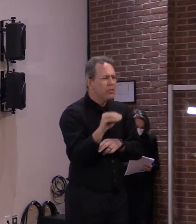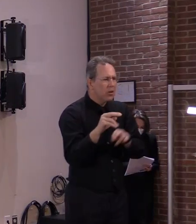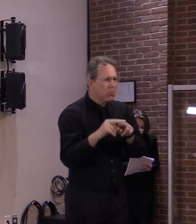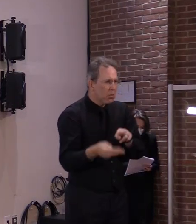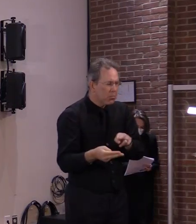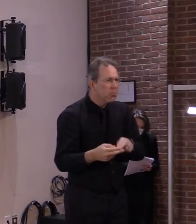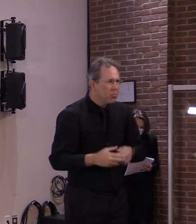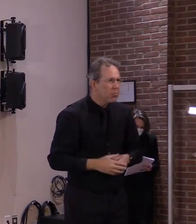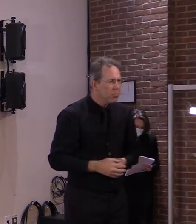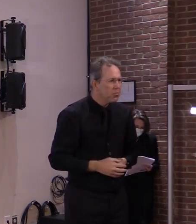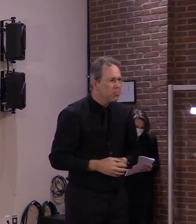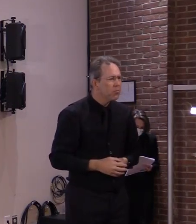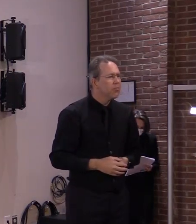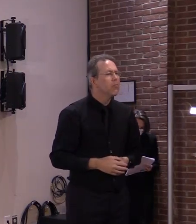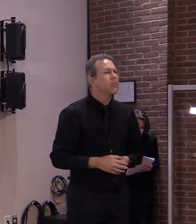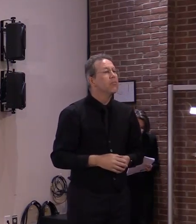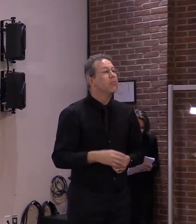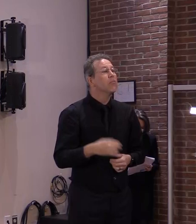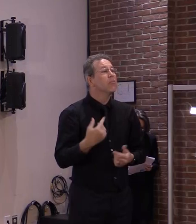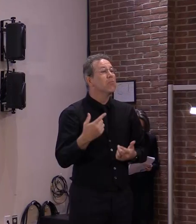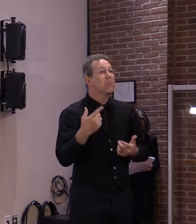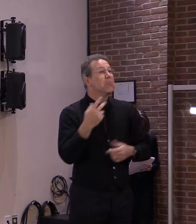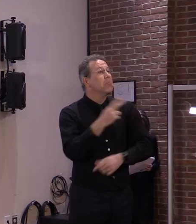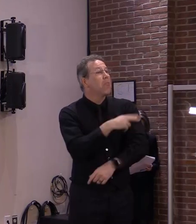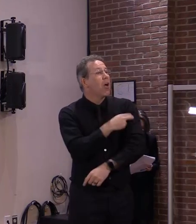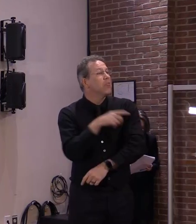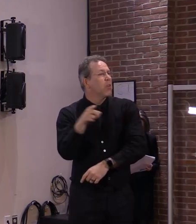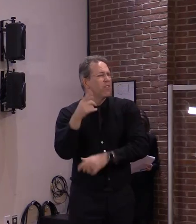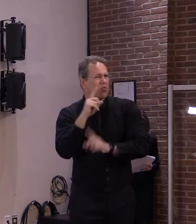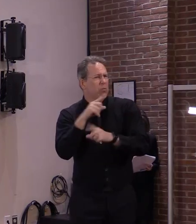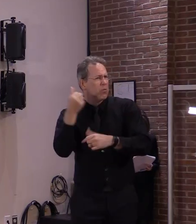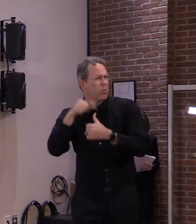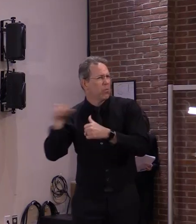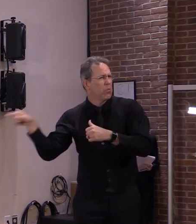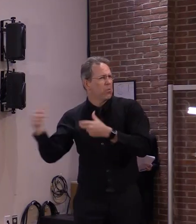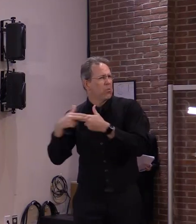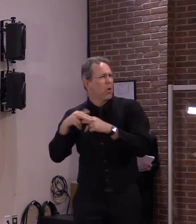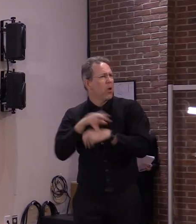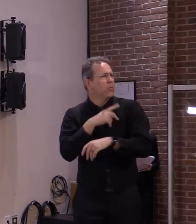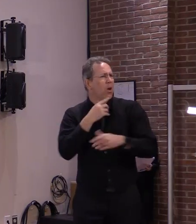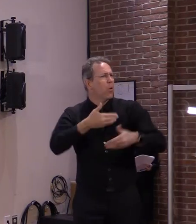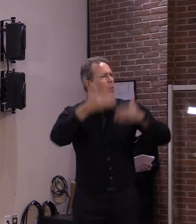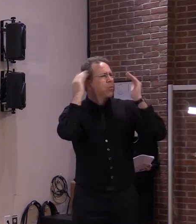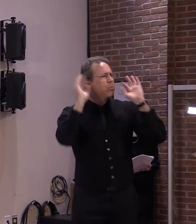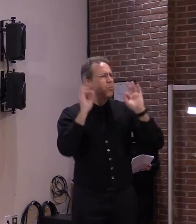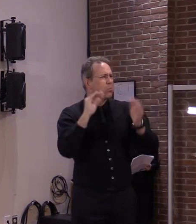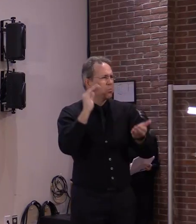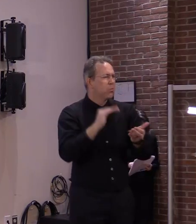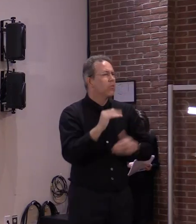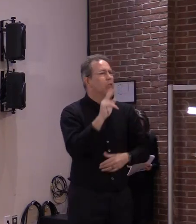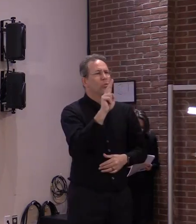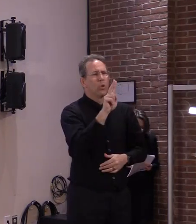Hospitalizations, as you saw on the slide, are relatively steady. Today, 23, which